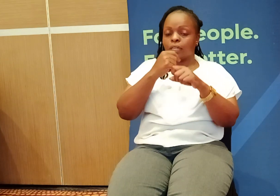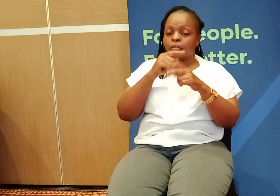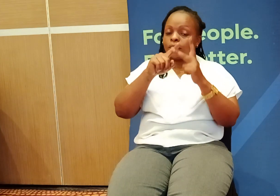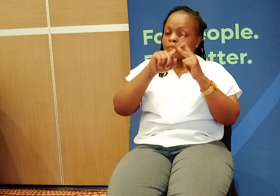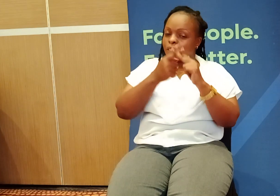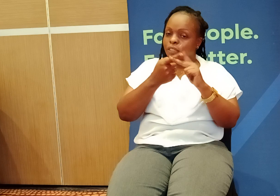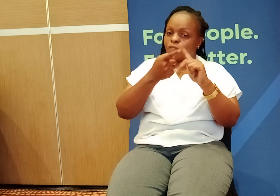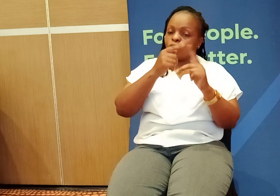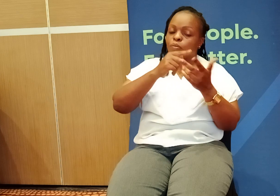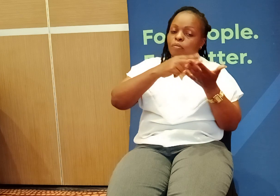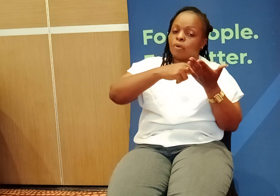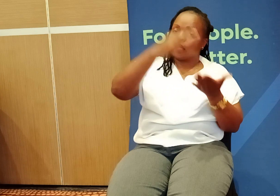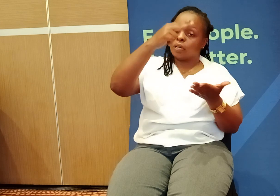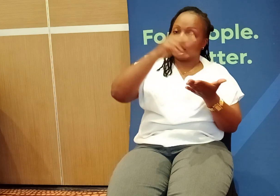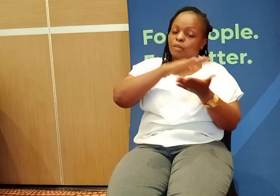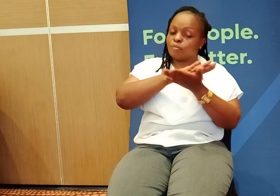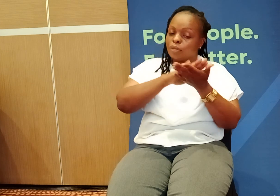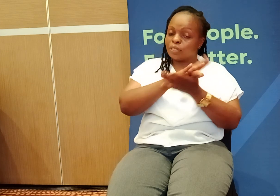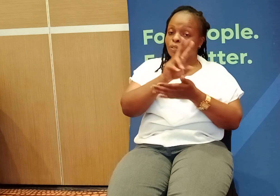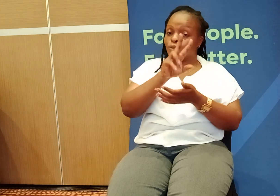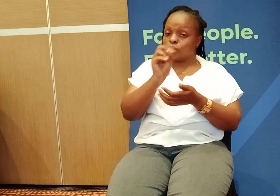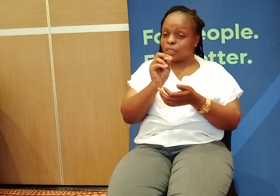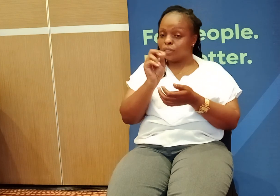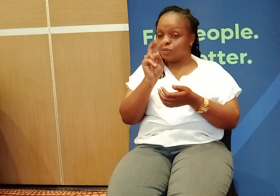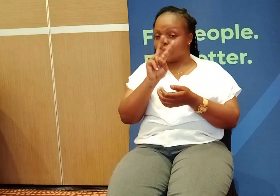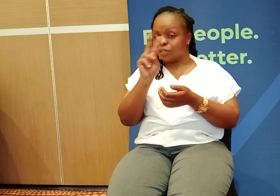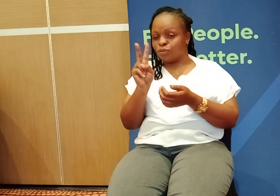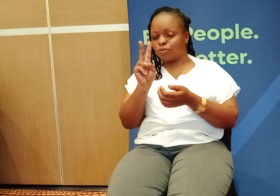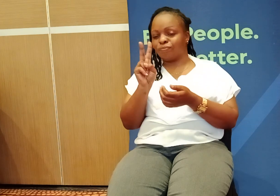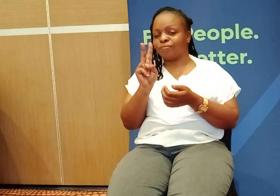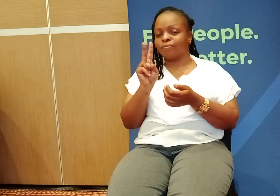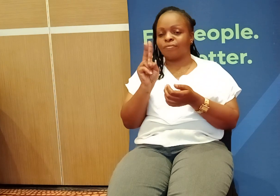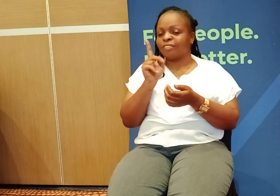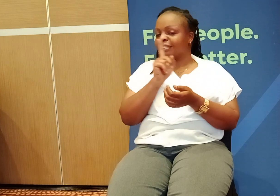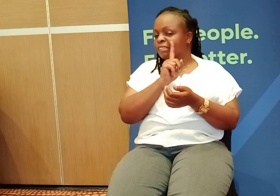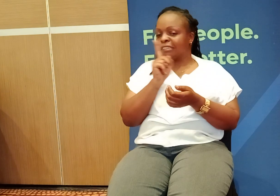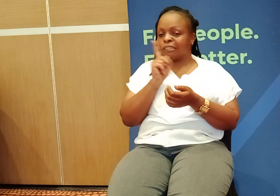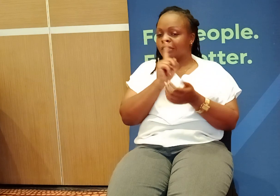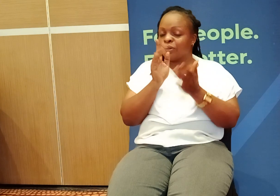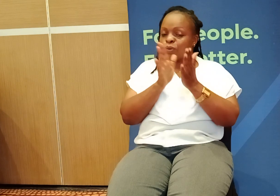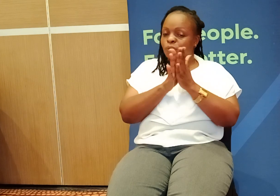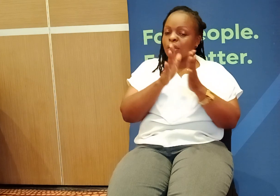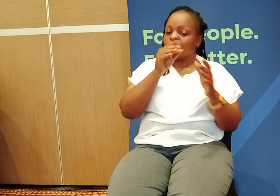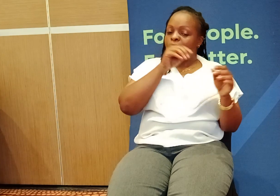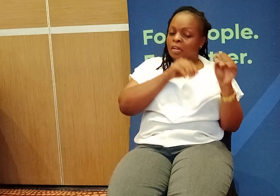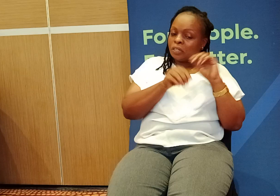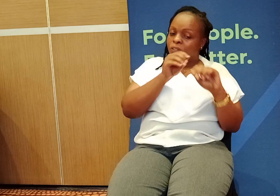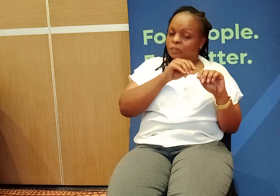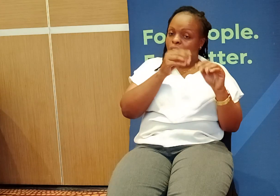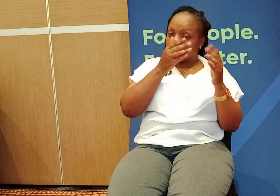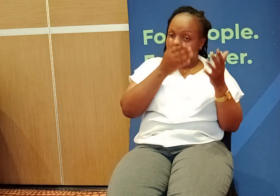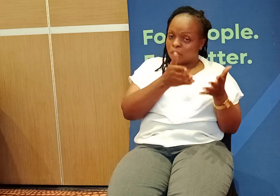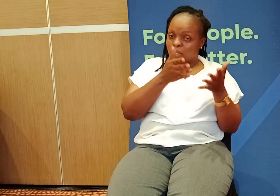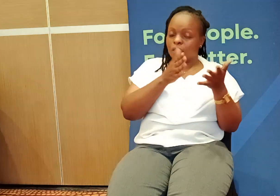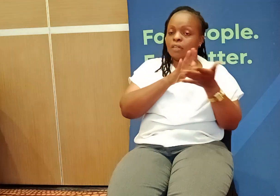very high base. 2022 was very volatile, with the elections that were there. The base, the